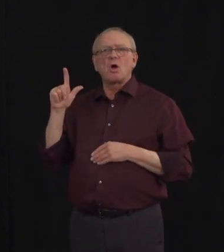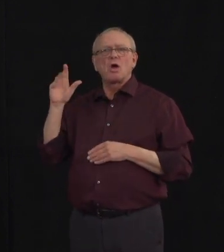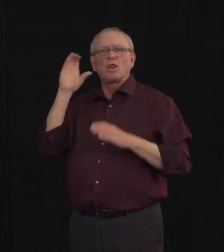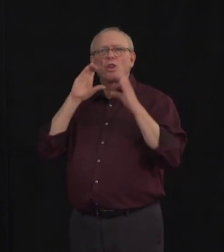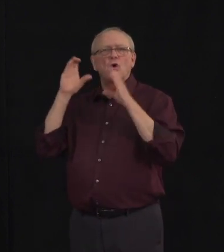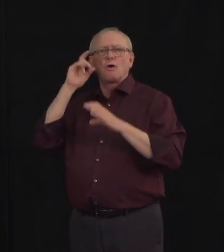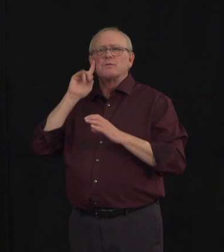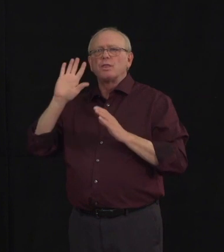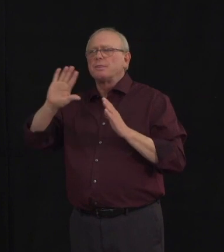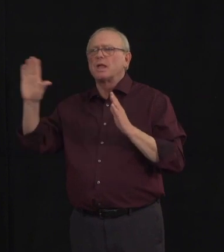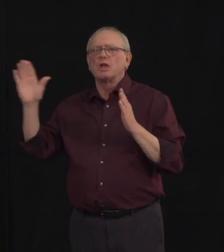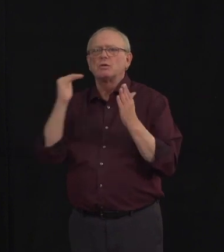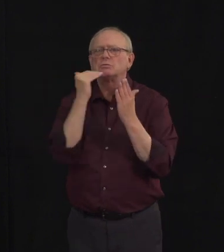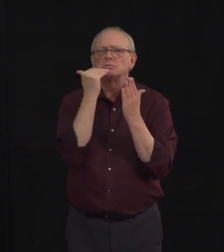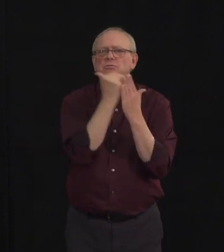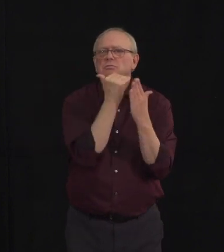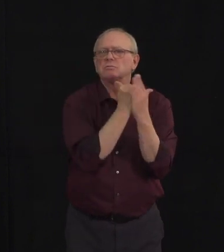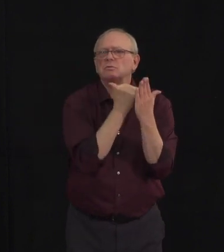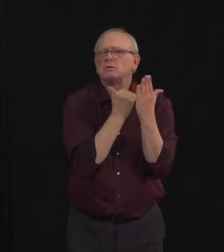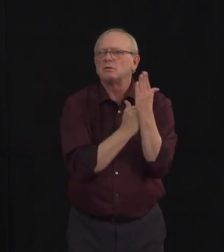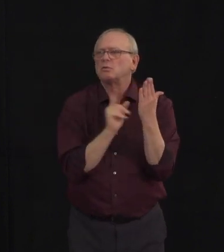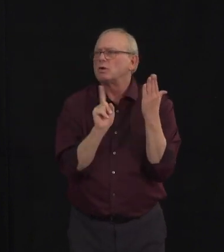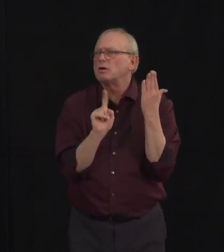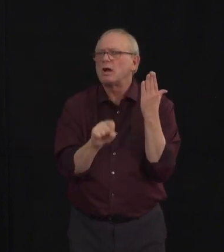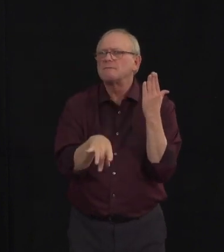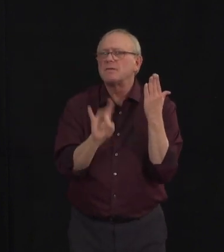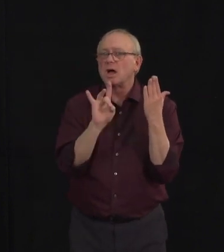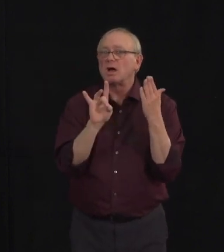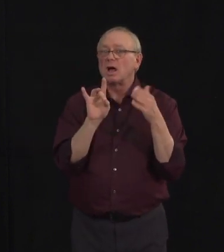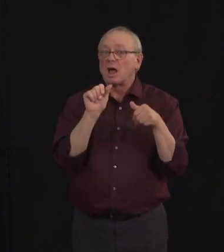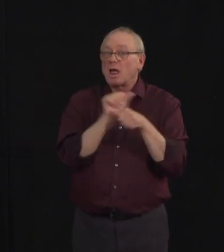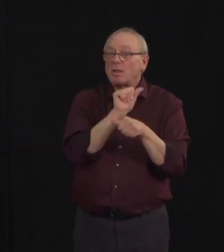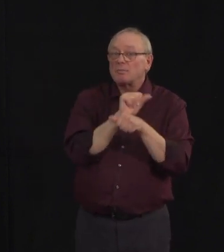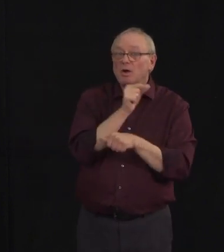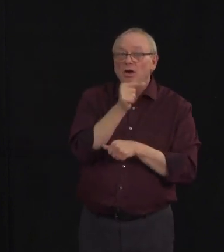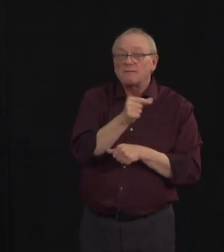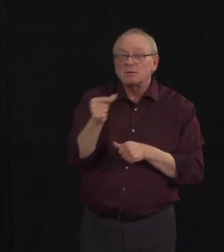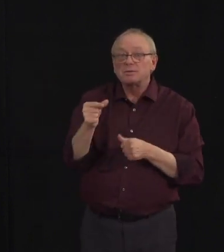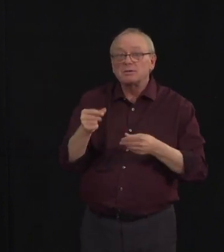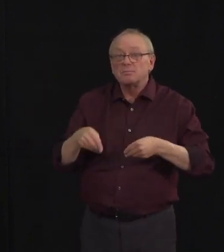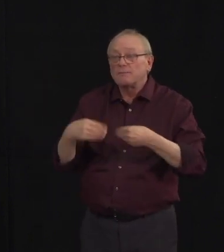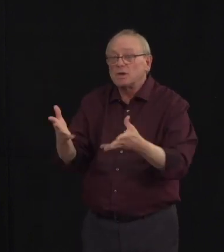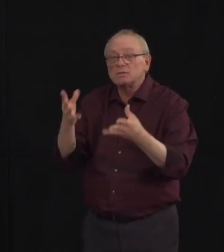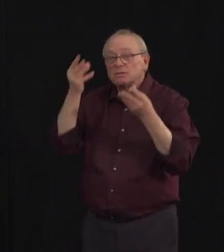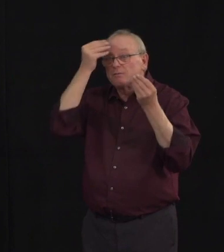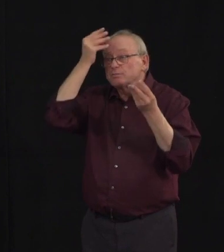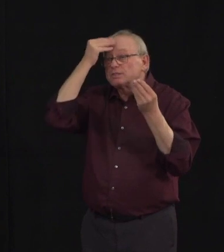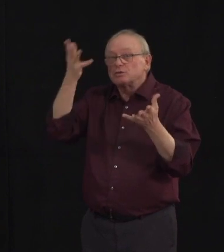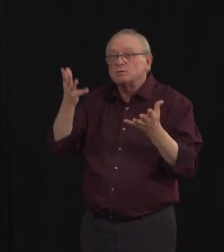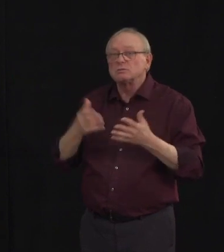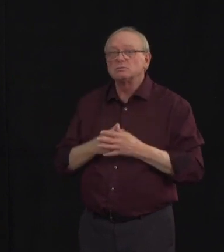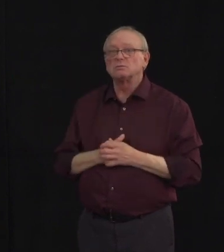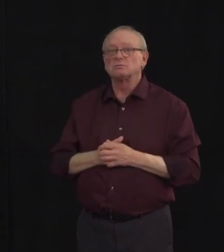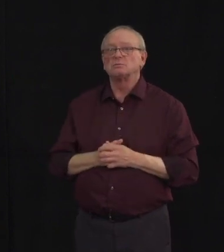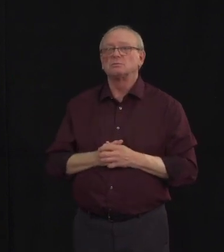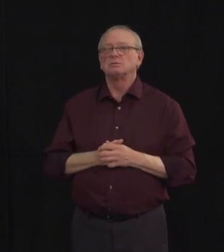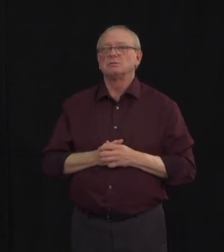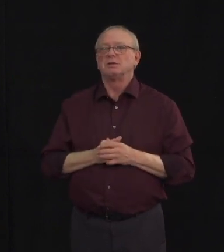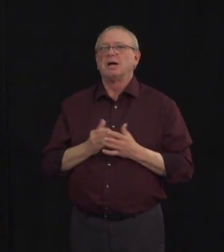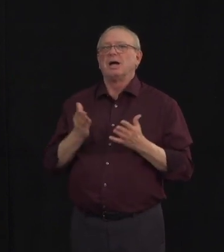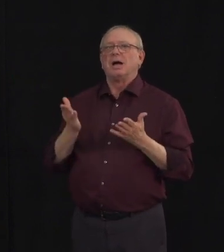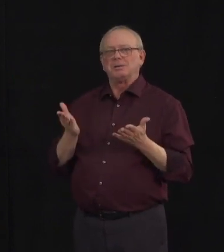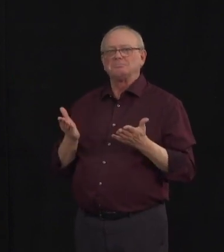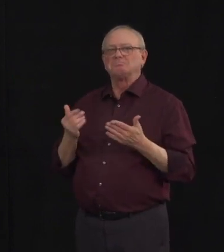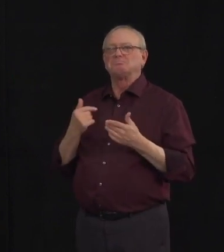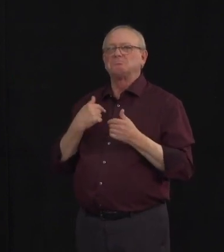what sort of guidance is the province offering for shopping centres? Sure. So maybe I can start, and then if there's anything that